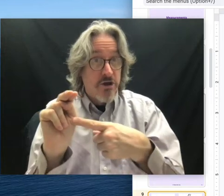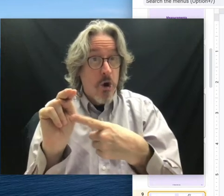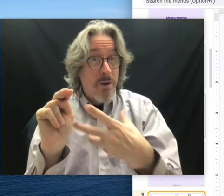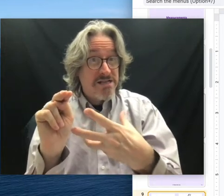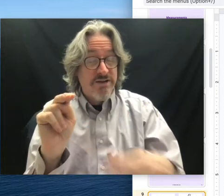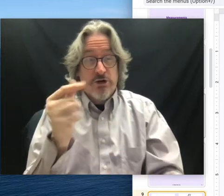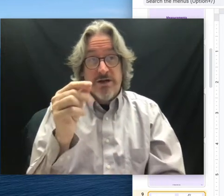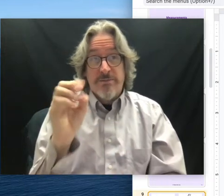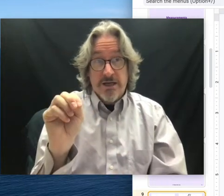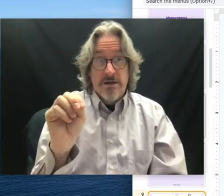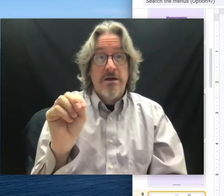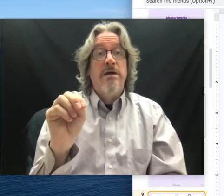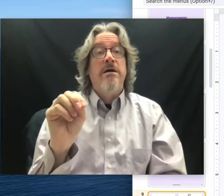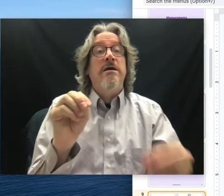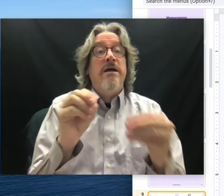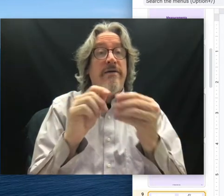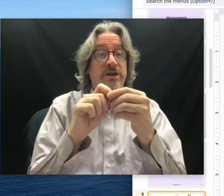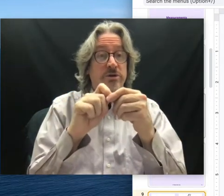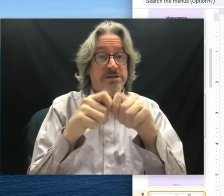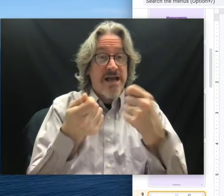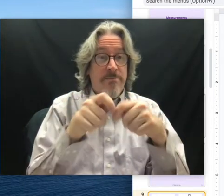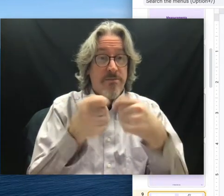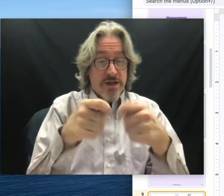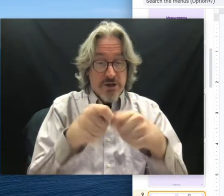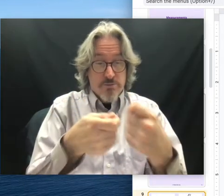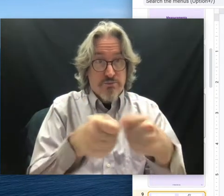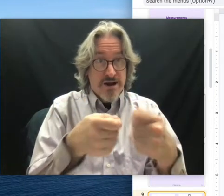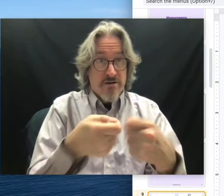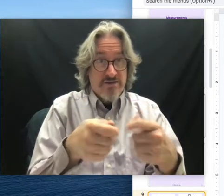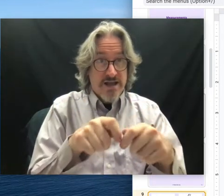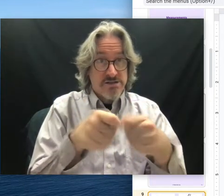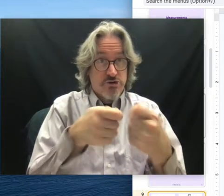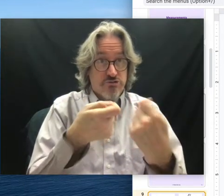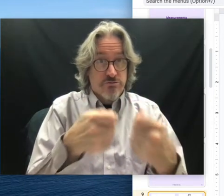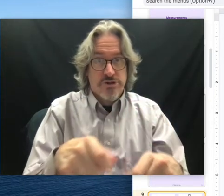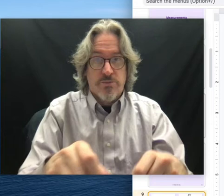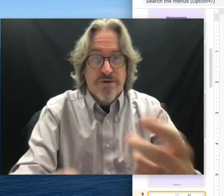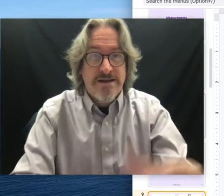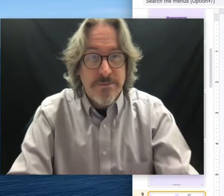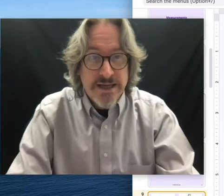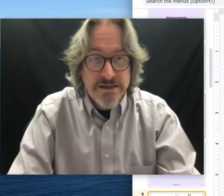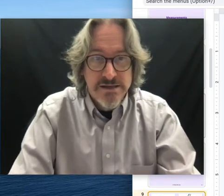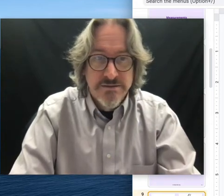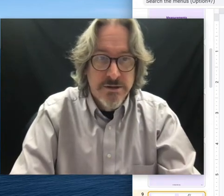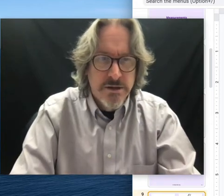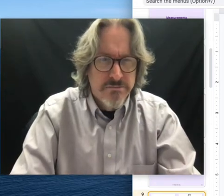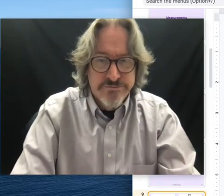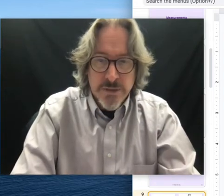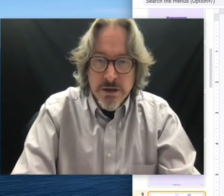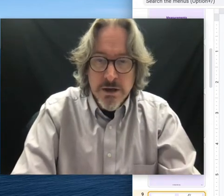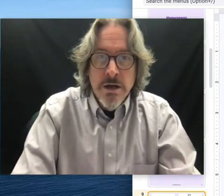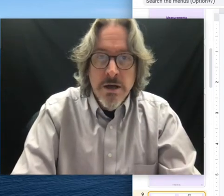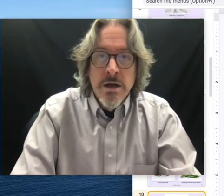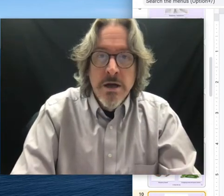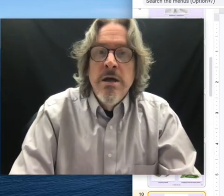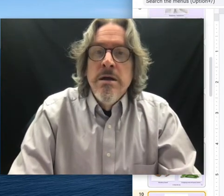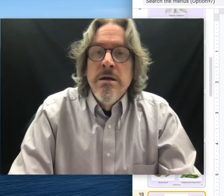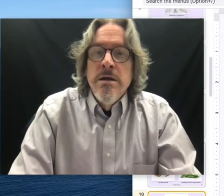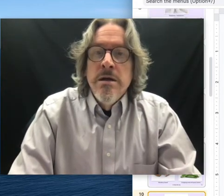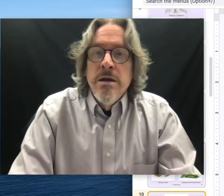right? The OSB, green bean. And then you snap, like you break off the ends. So break the beans.